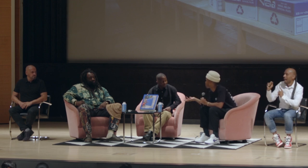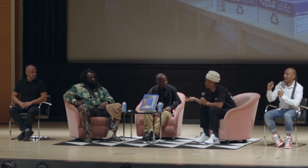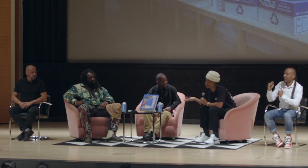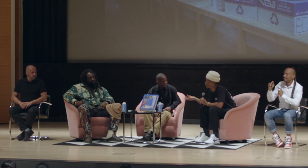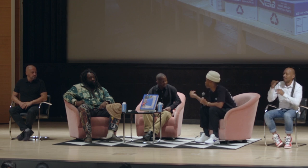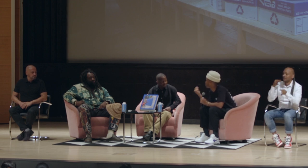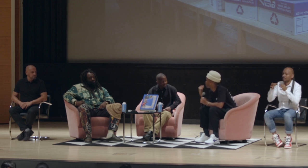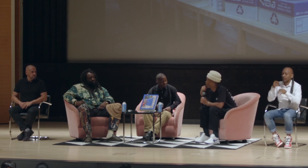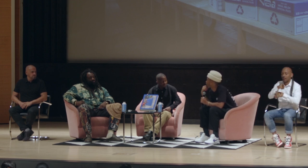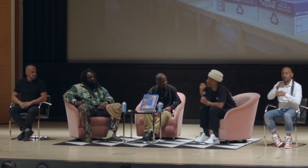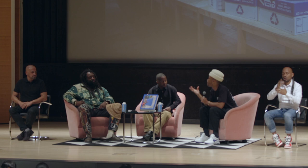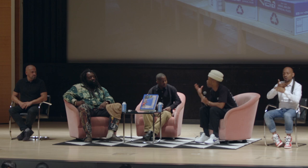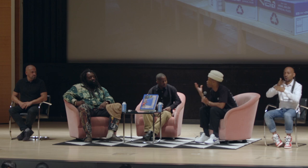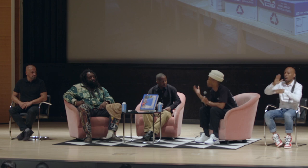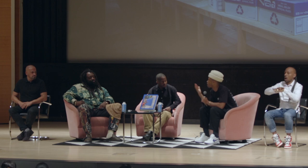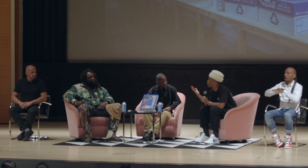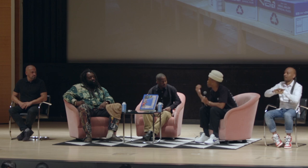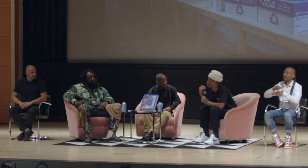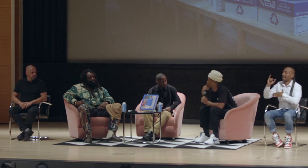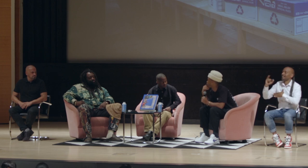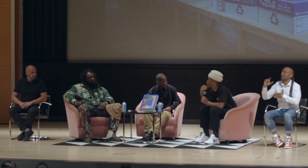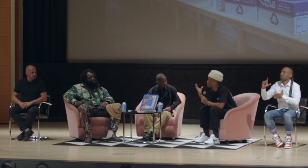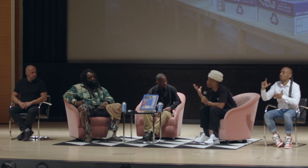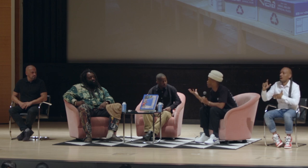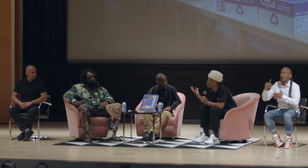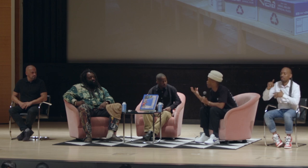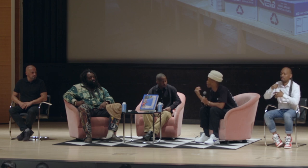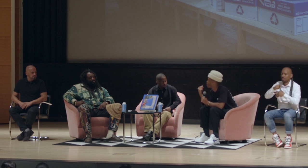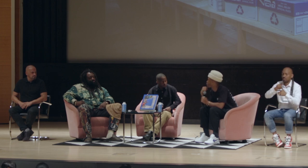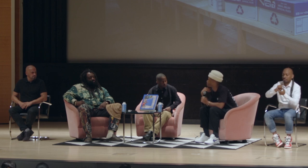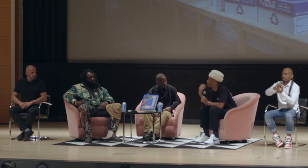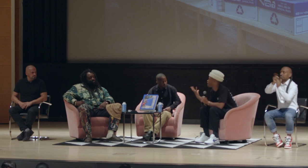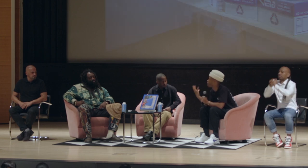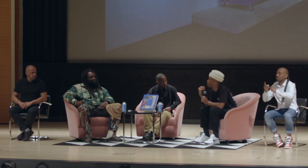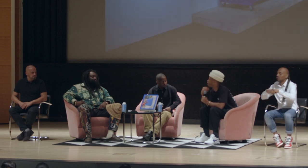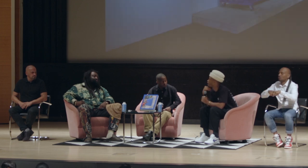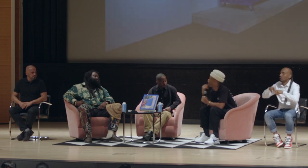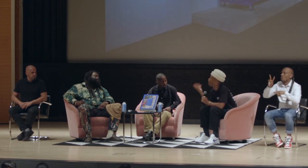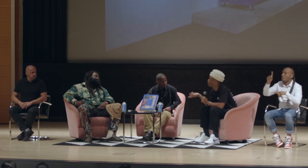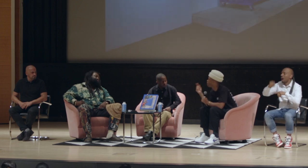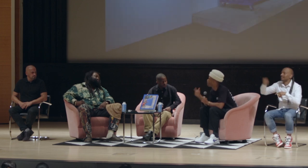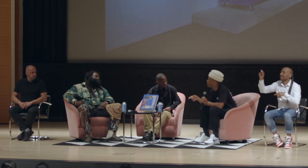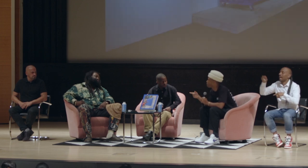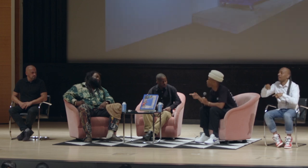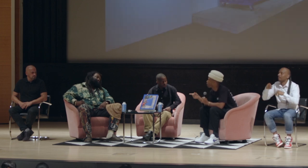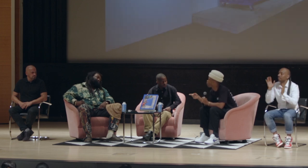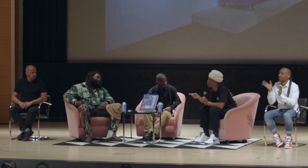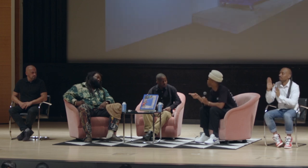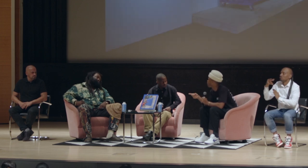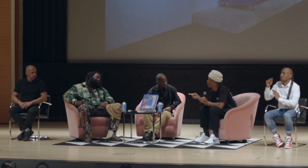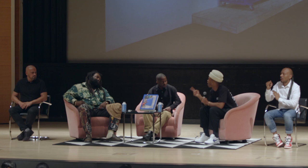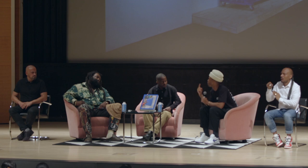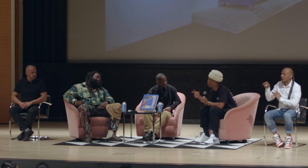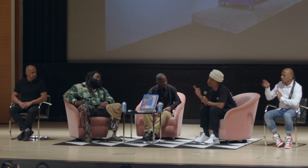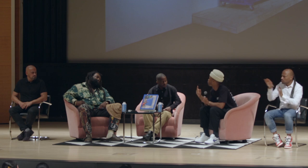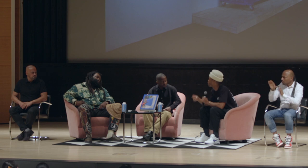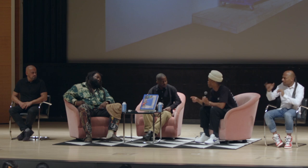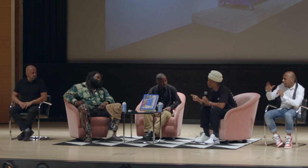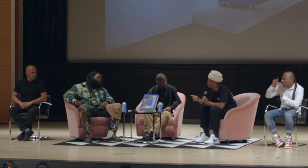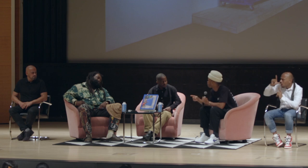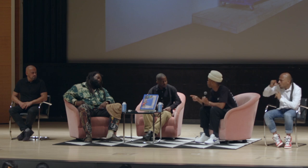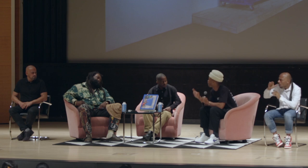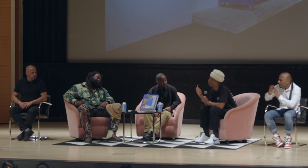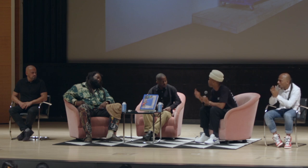made a WhatsApp group, you know? Like, even our conversation started about an exhibition, and then I'm being like, oh, you did that photo book. I'm looking